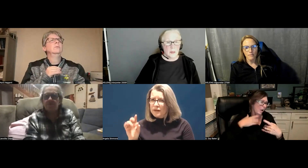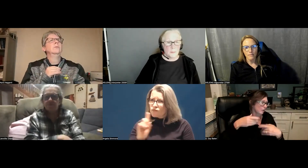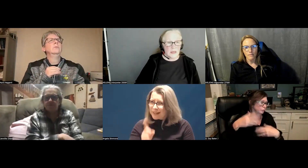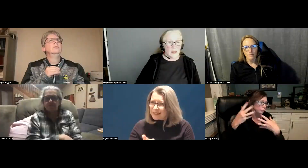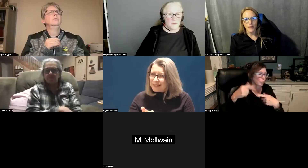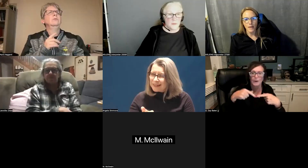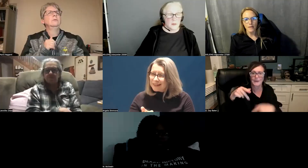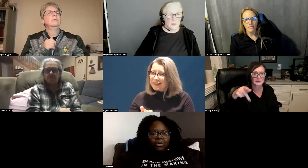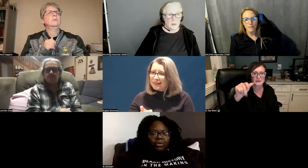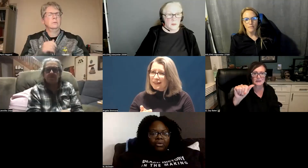You want it in a PDF?